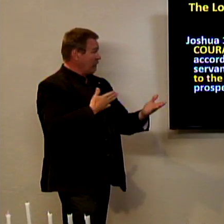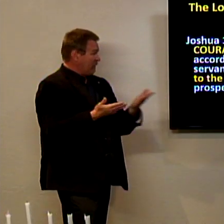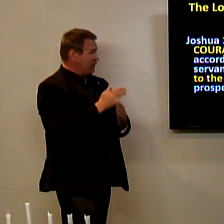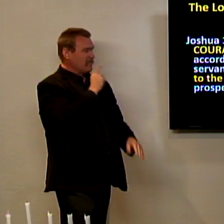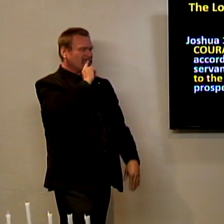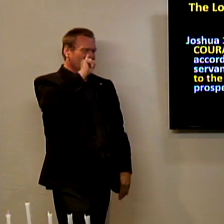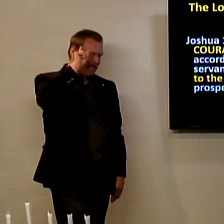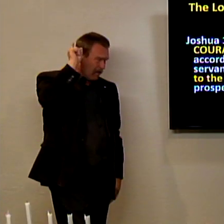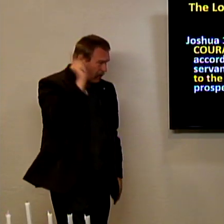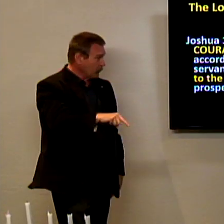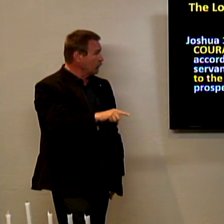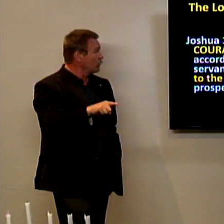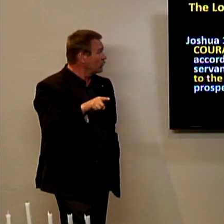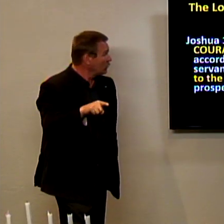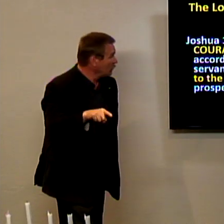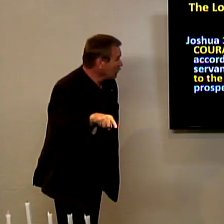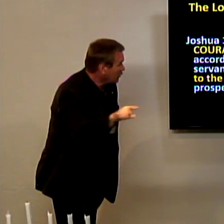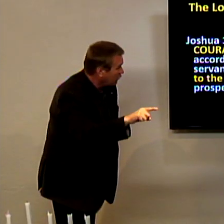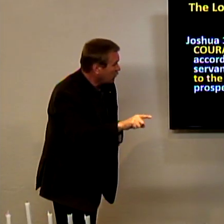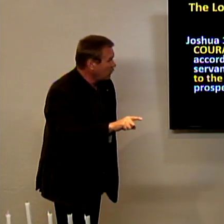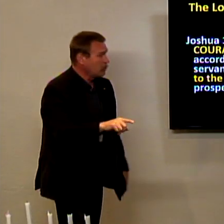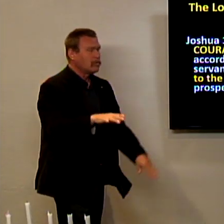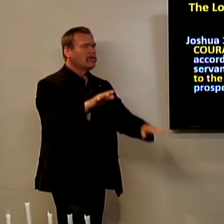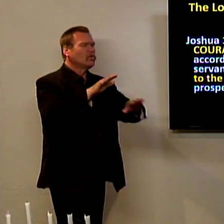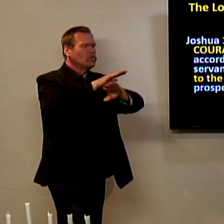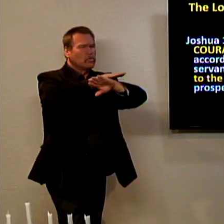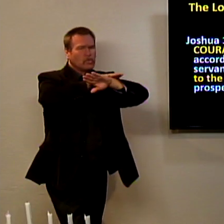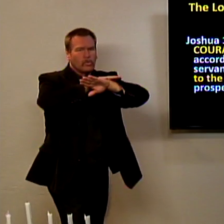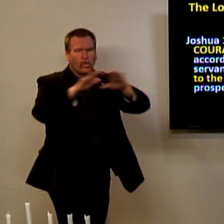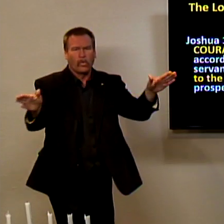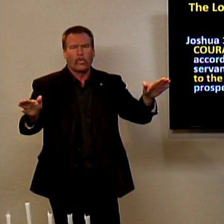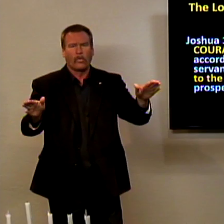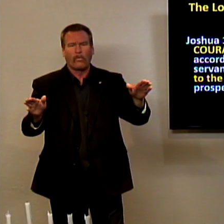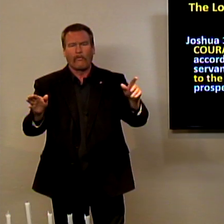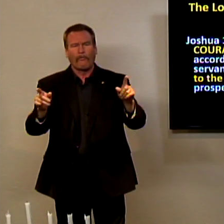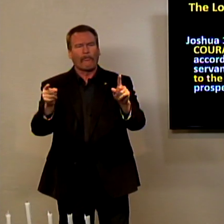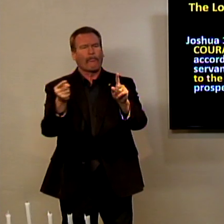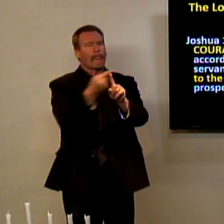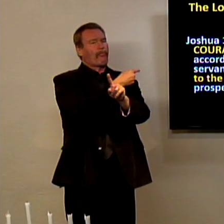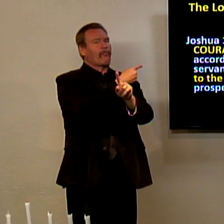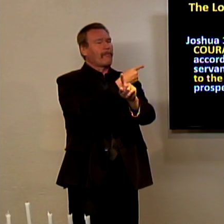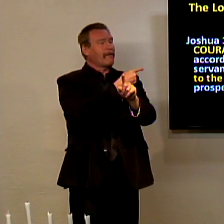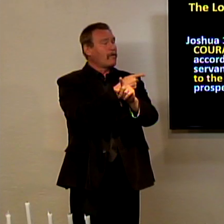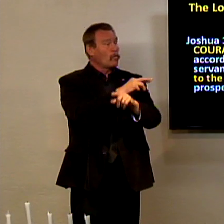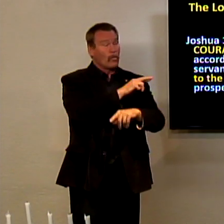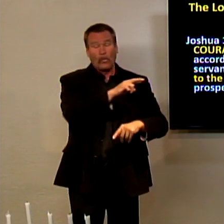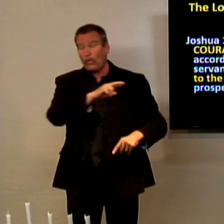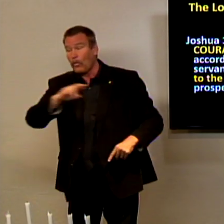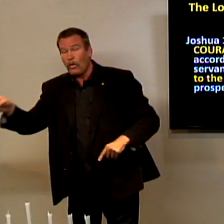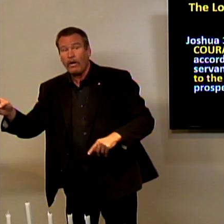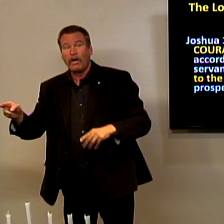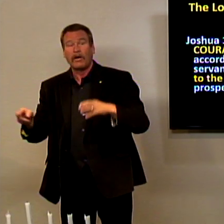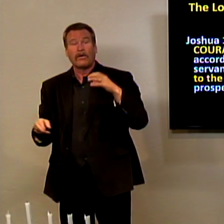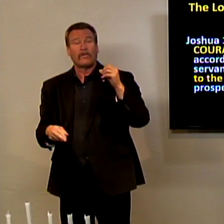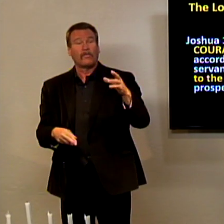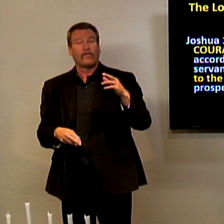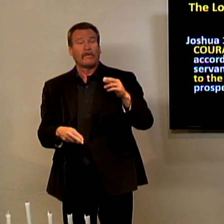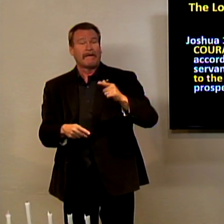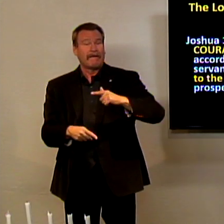which Moses my servant commanded you. Do not turn from it, neither to the right hand nor from